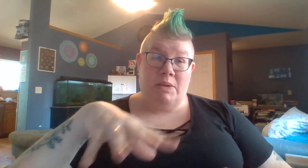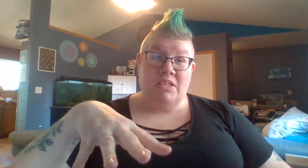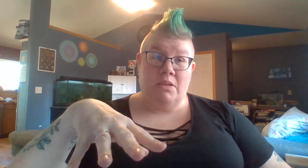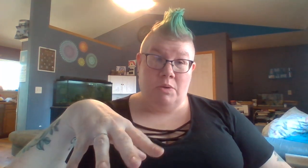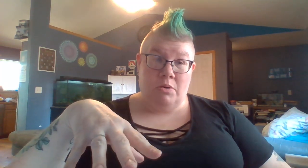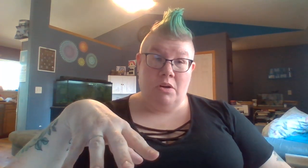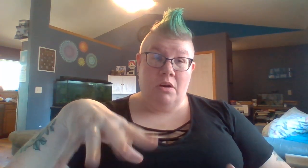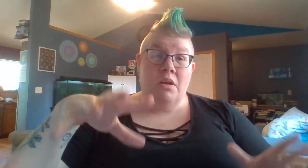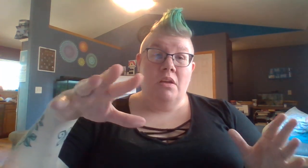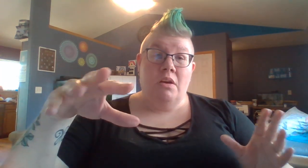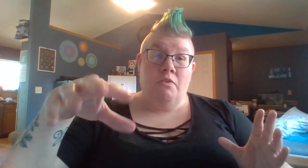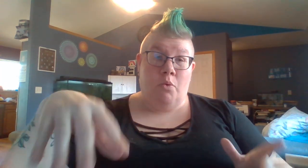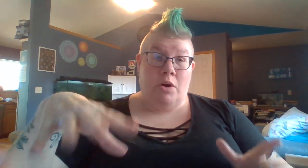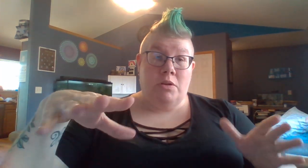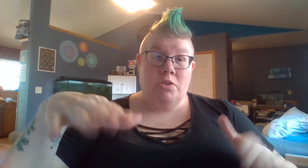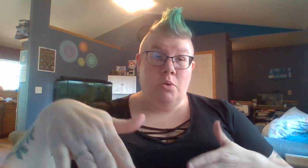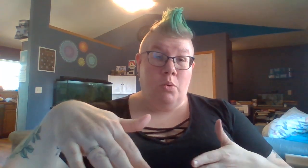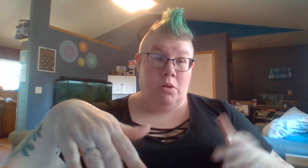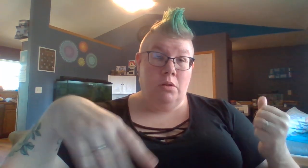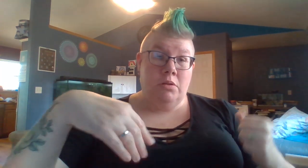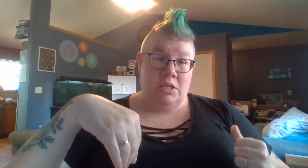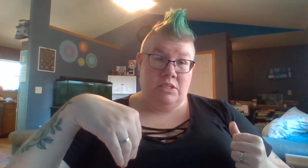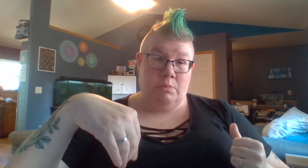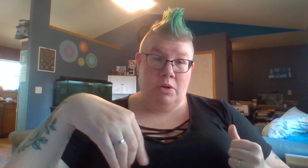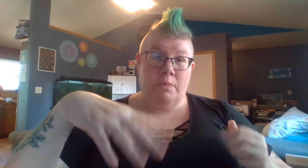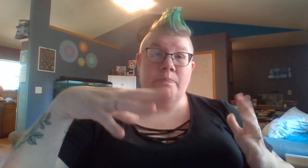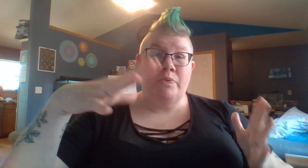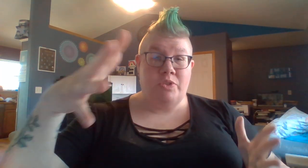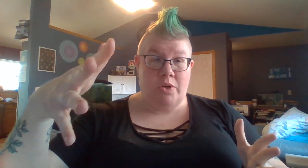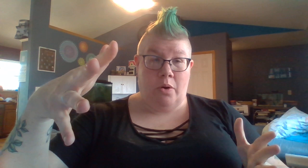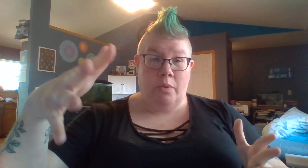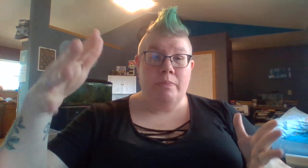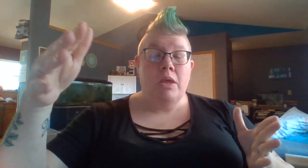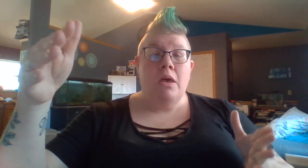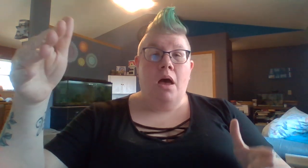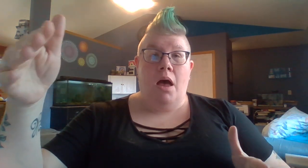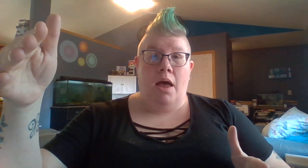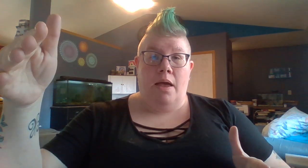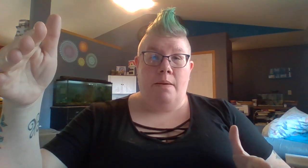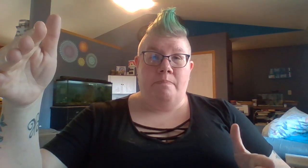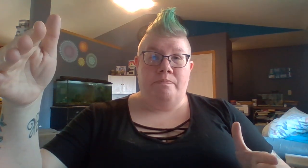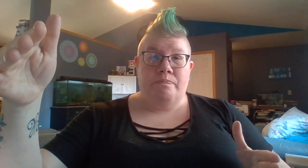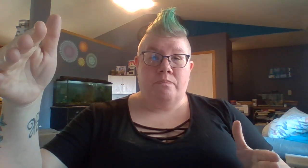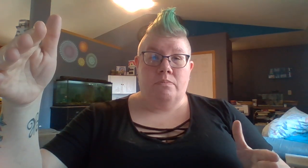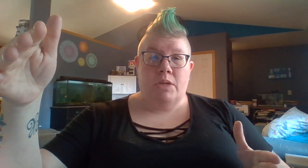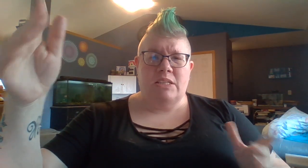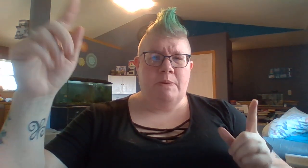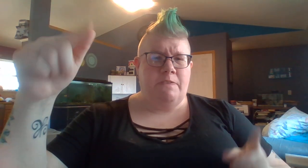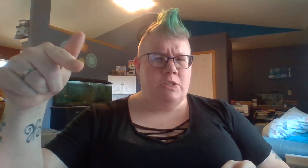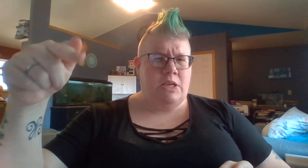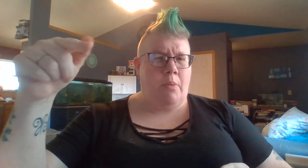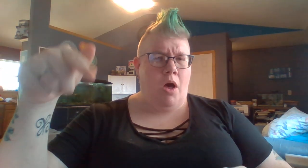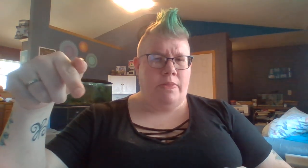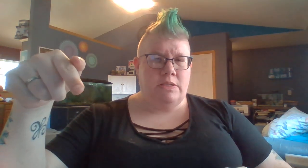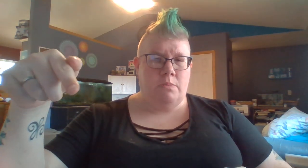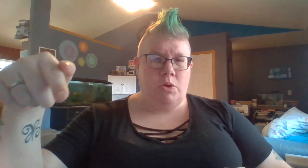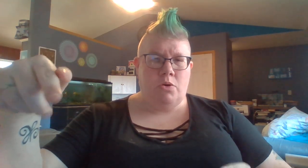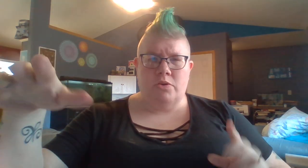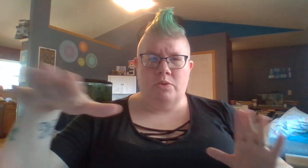this computer for school this summer. So it's my first time on this computer, so we'll